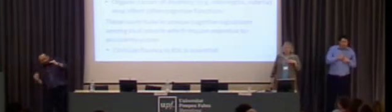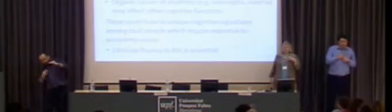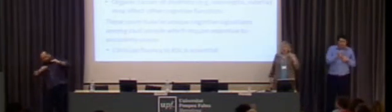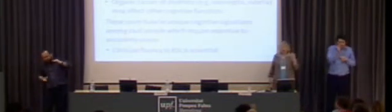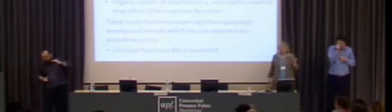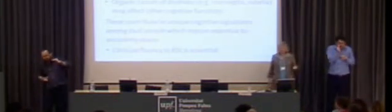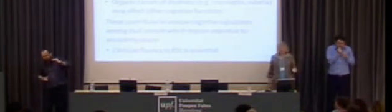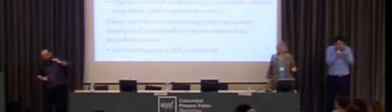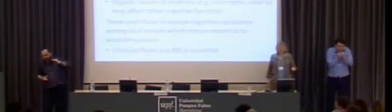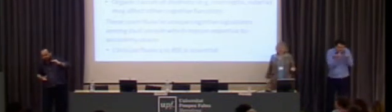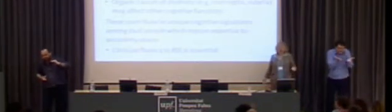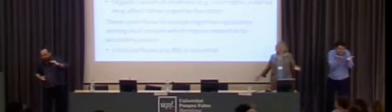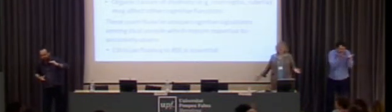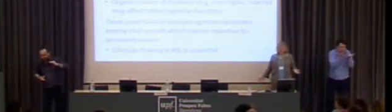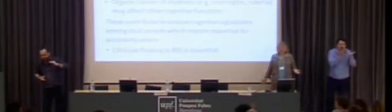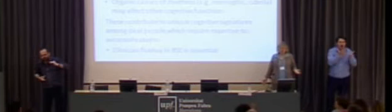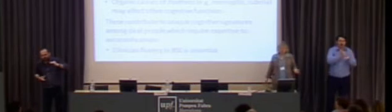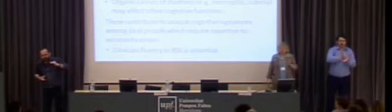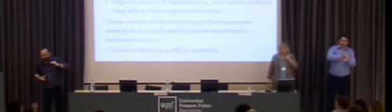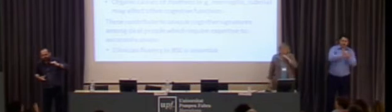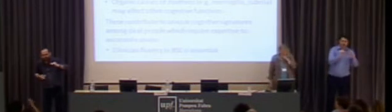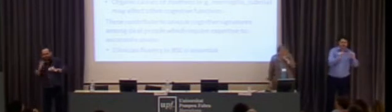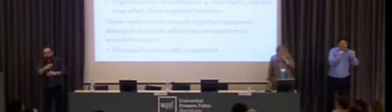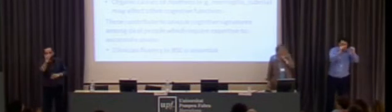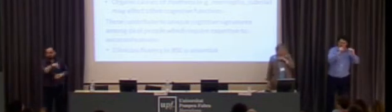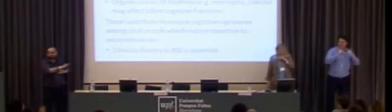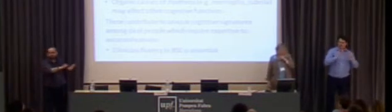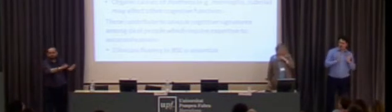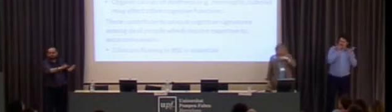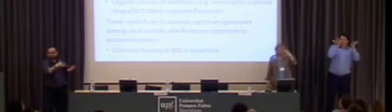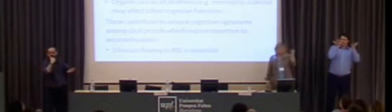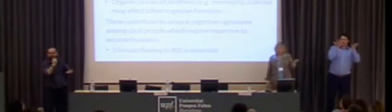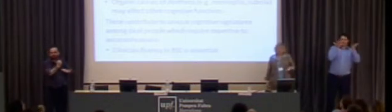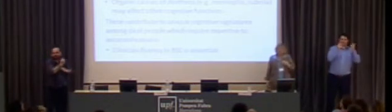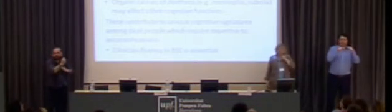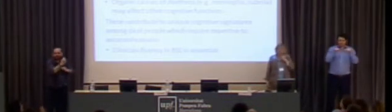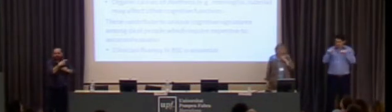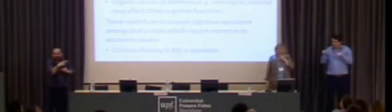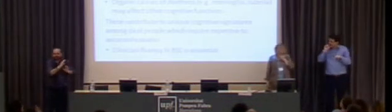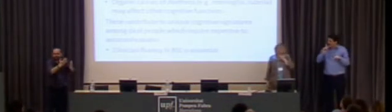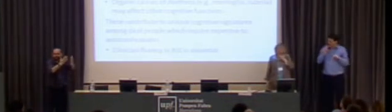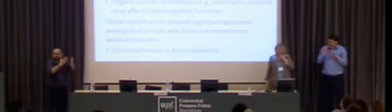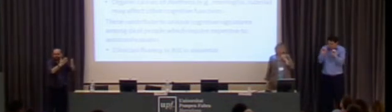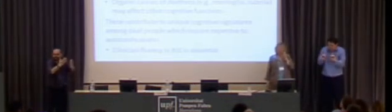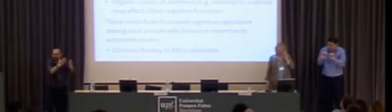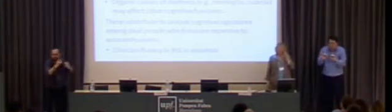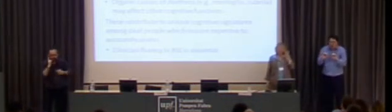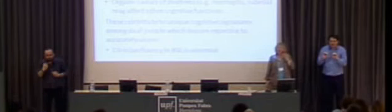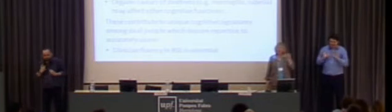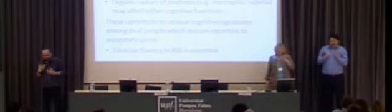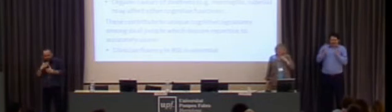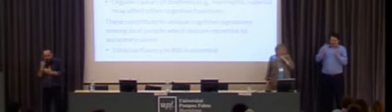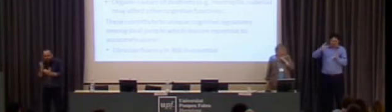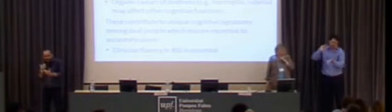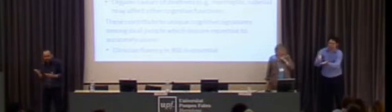So, why do we need to do something? Okay, we've got lots of reasons why deaf